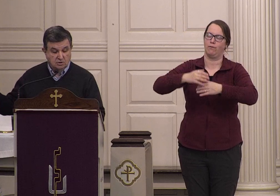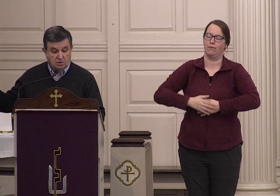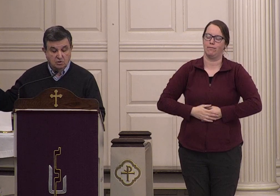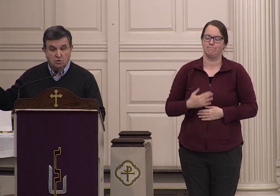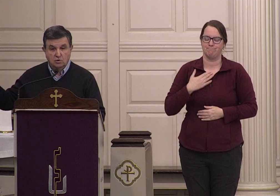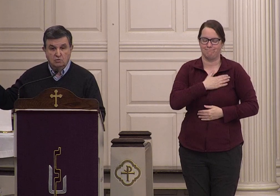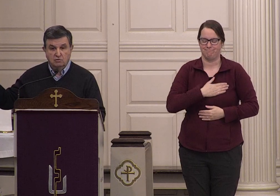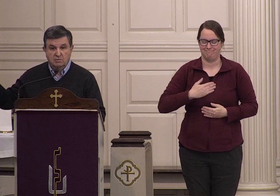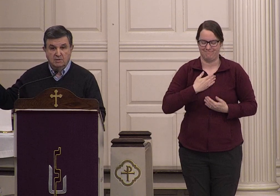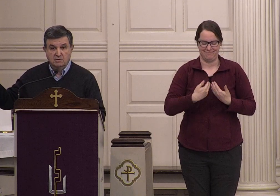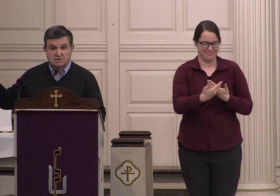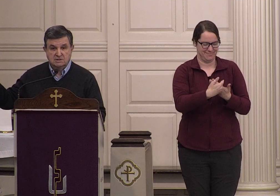Lord, remembers his